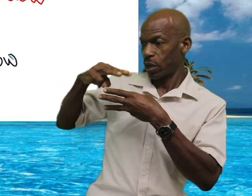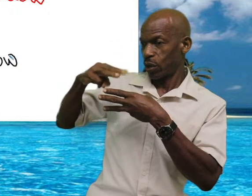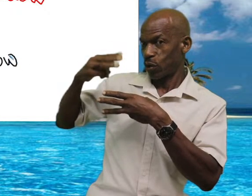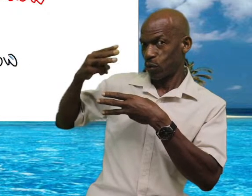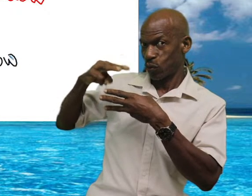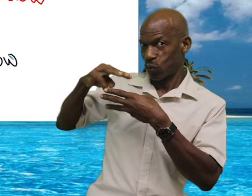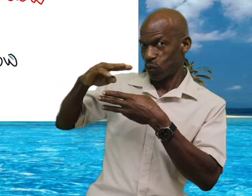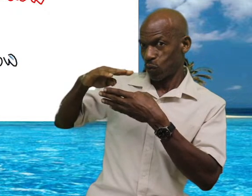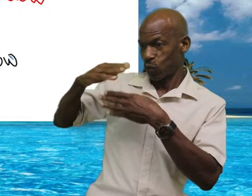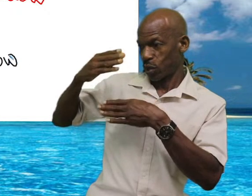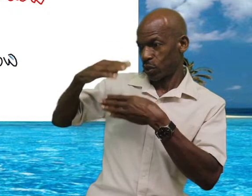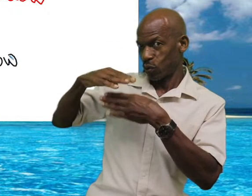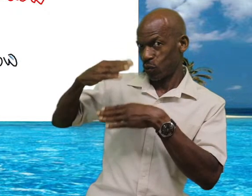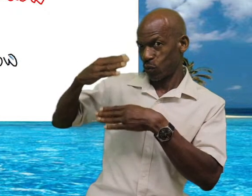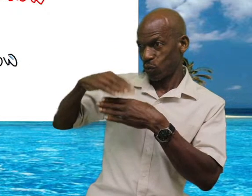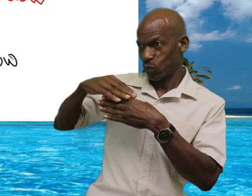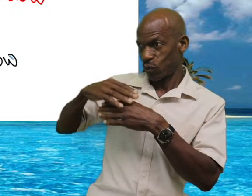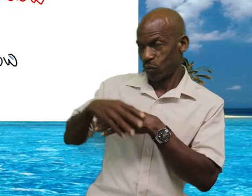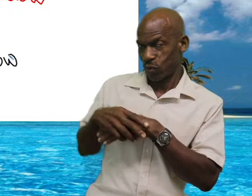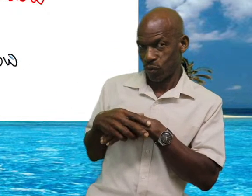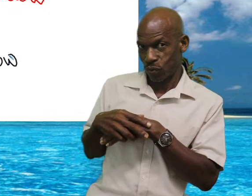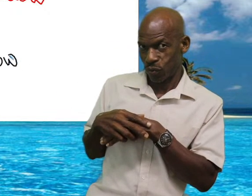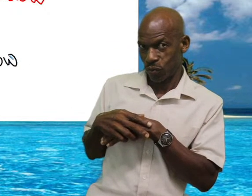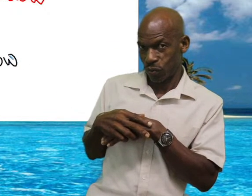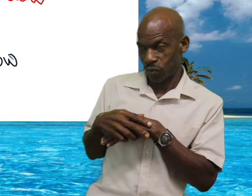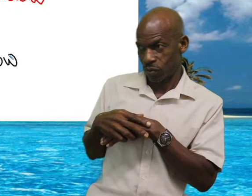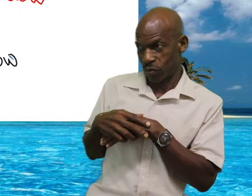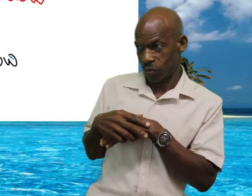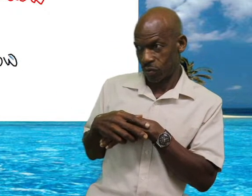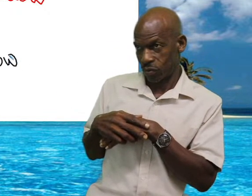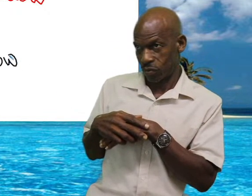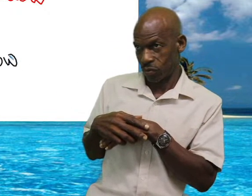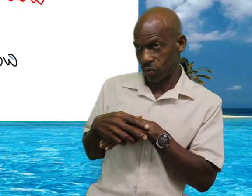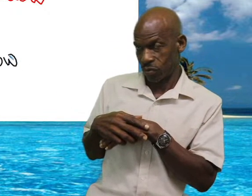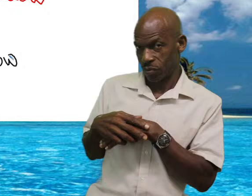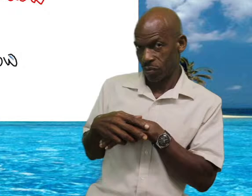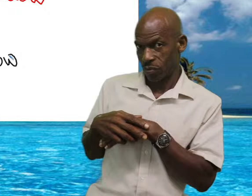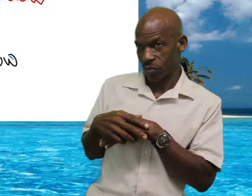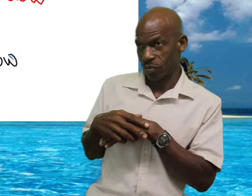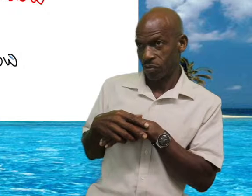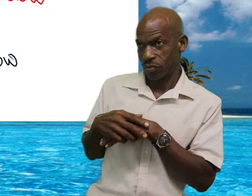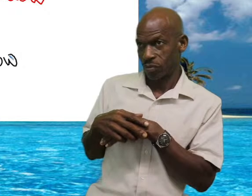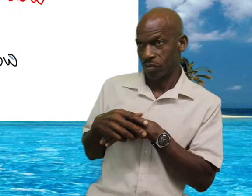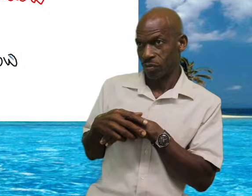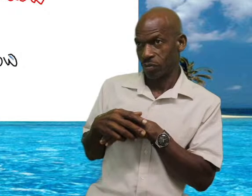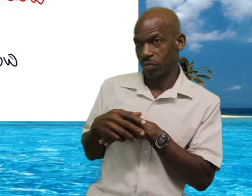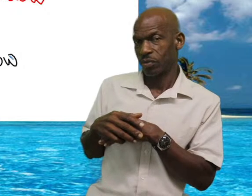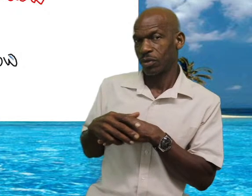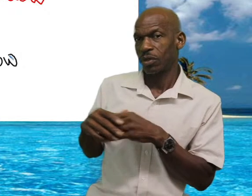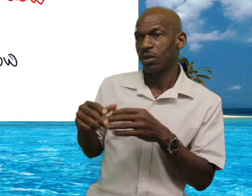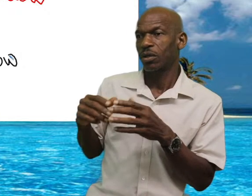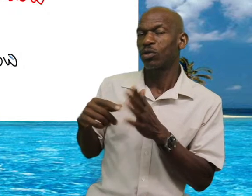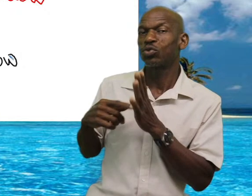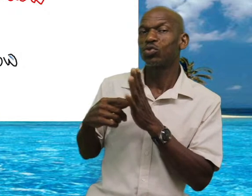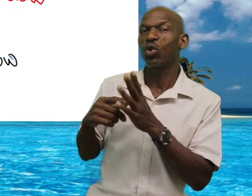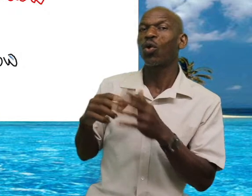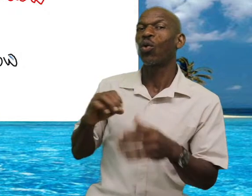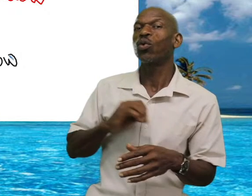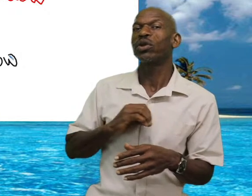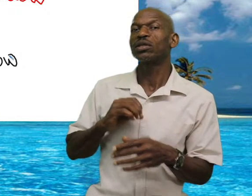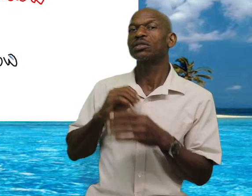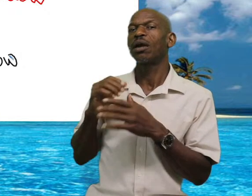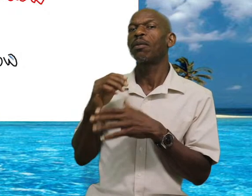Showing it is really, it's not like it's not the meaning of the ownership is really talking about parts of something,